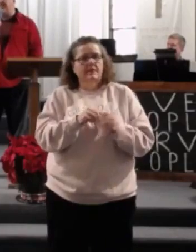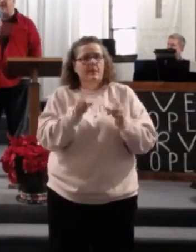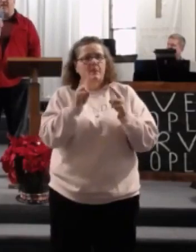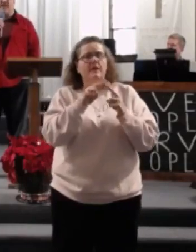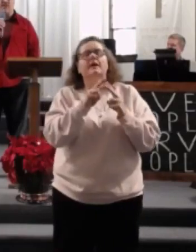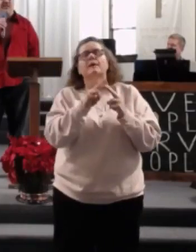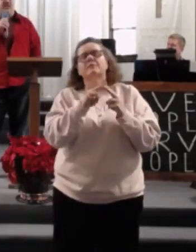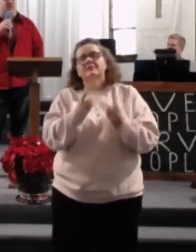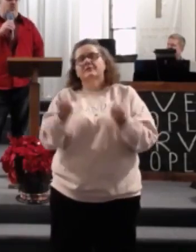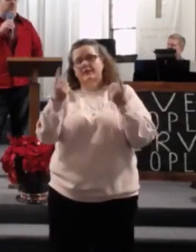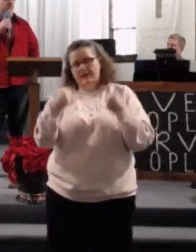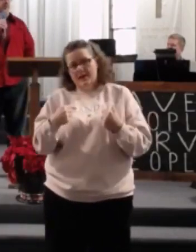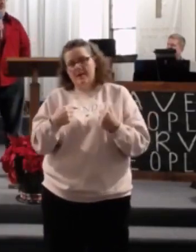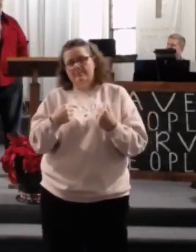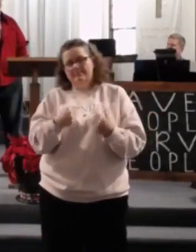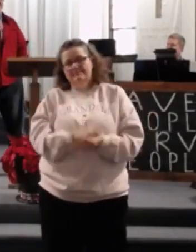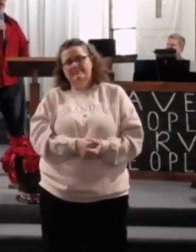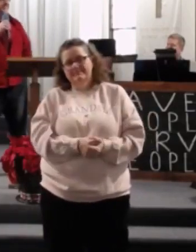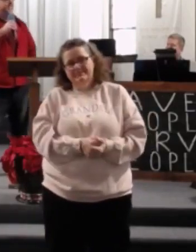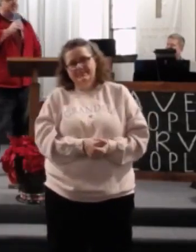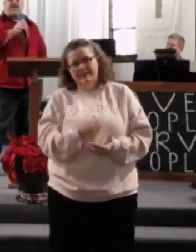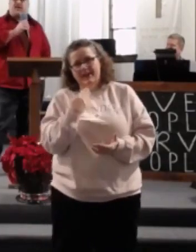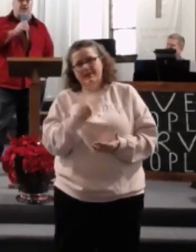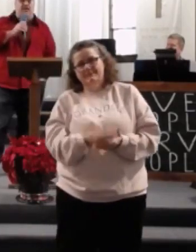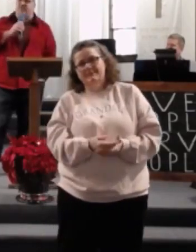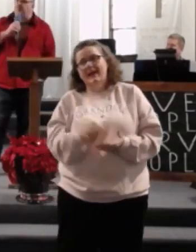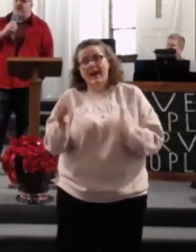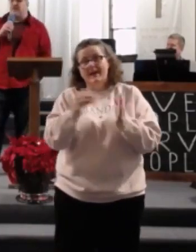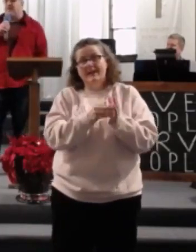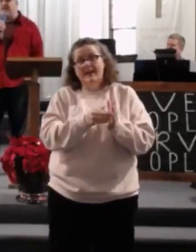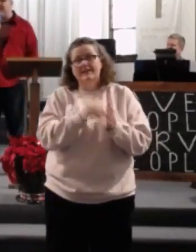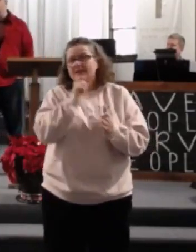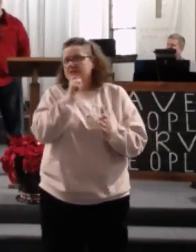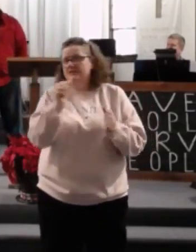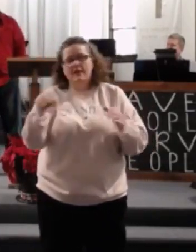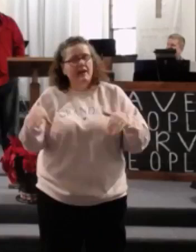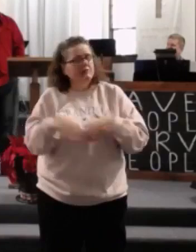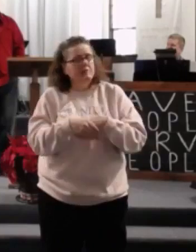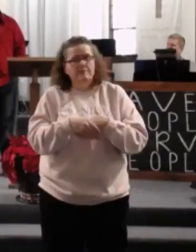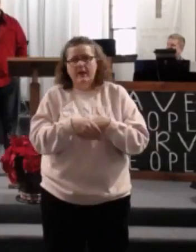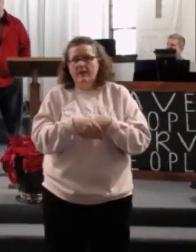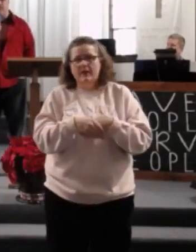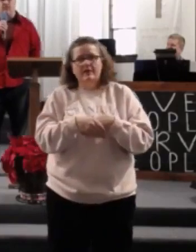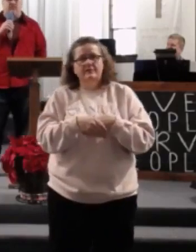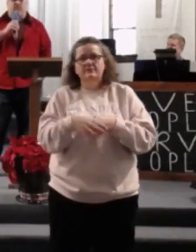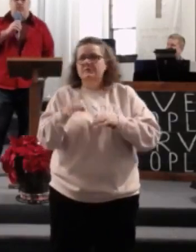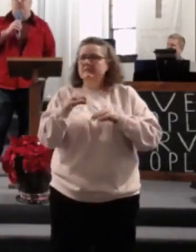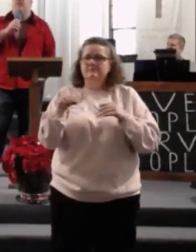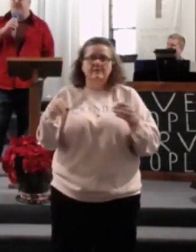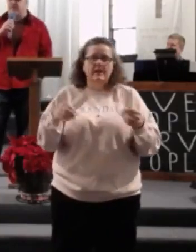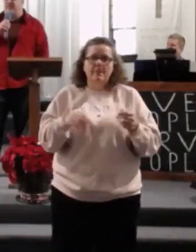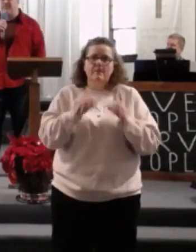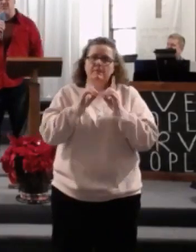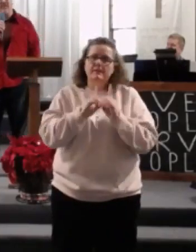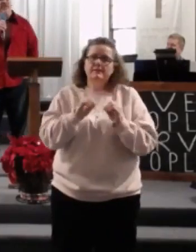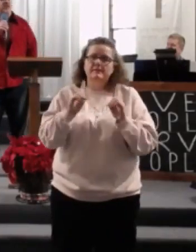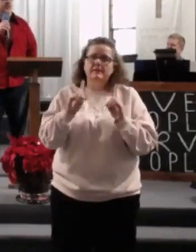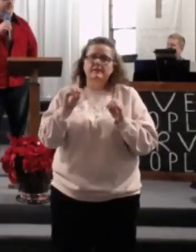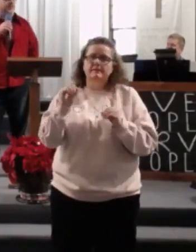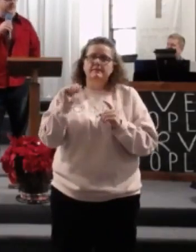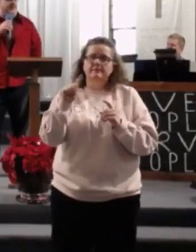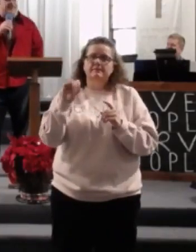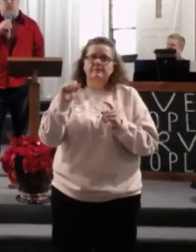and me yapping at you like usual. And again, you don't have to be married. You can be dating. That's fine. We'll prep you for the marriage